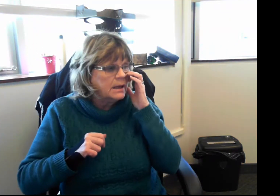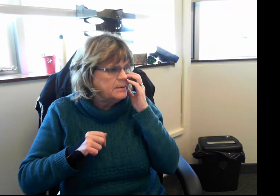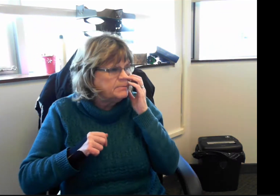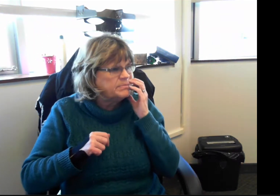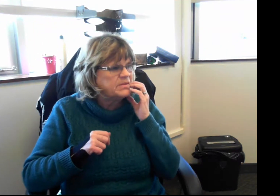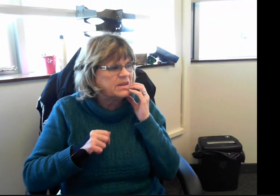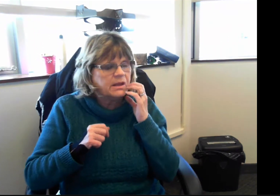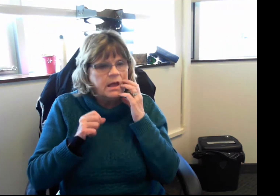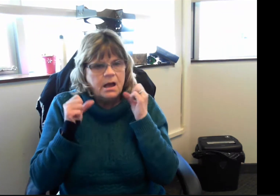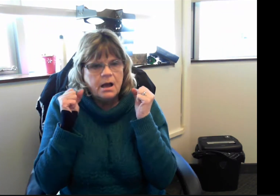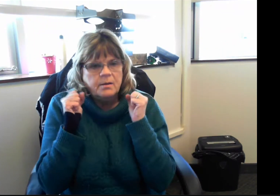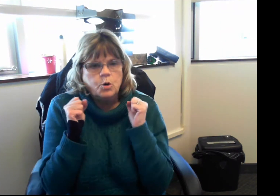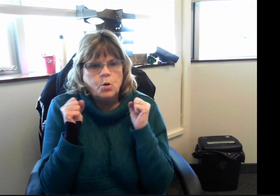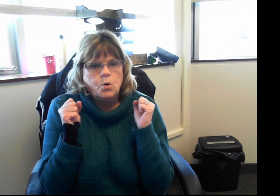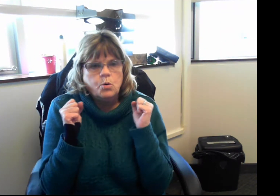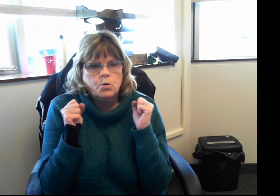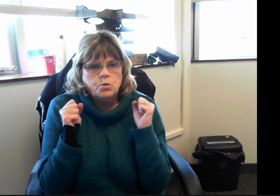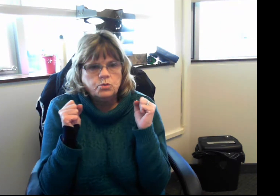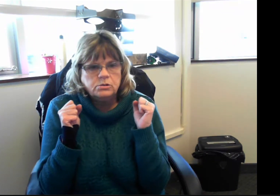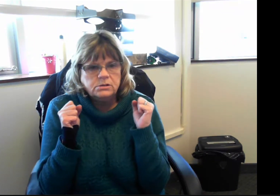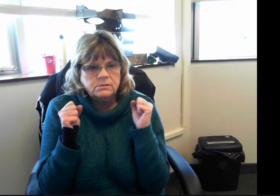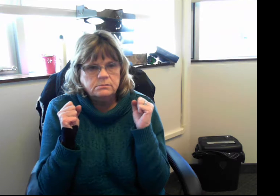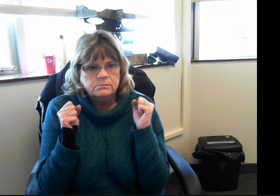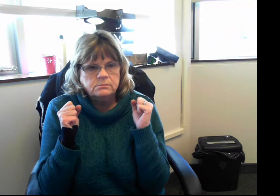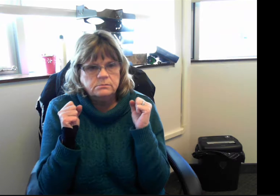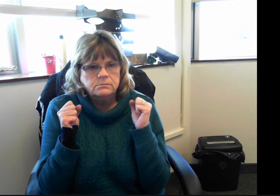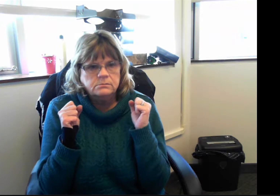Okay? I'm cold.